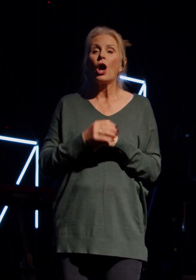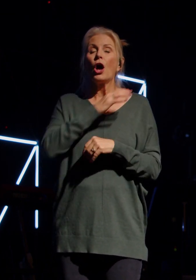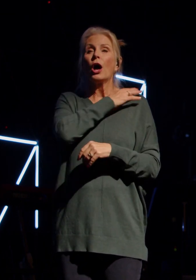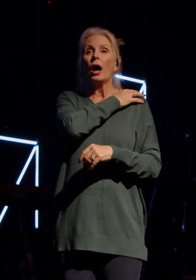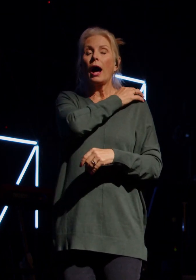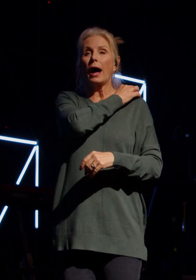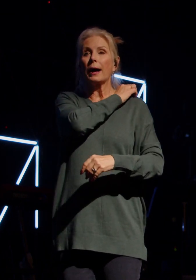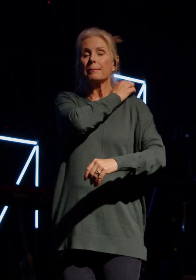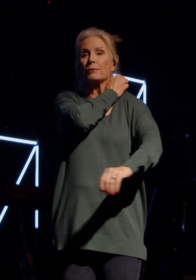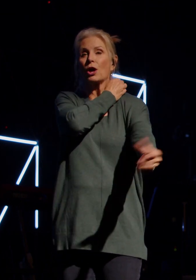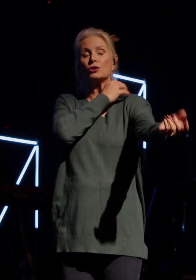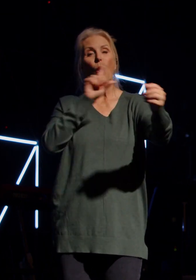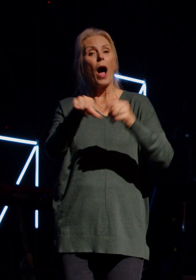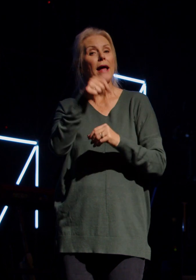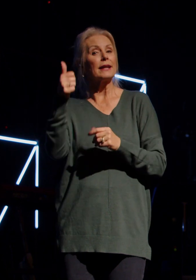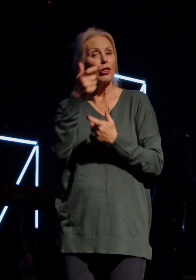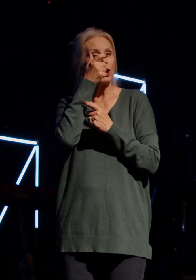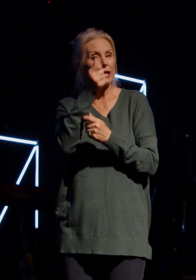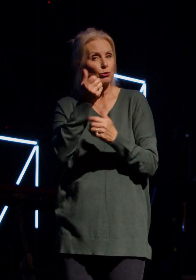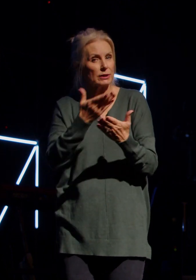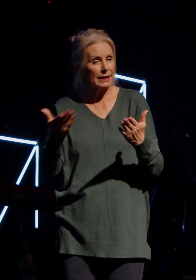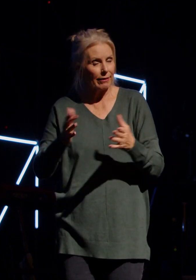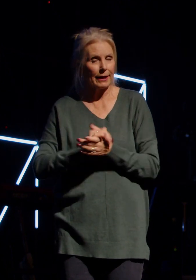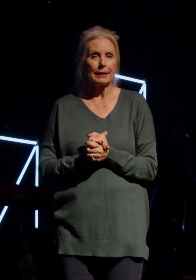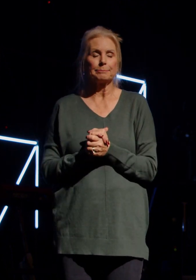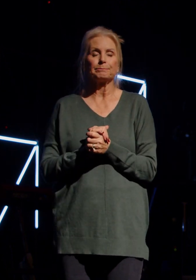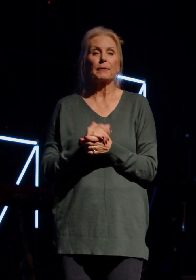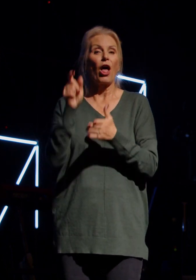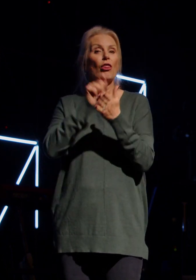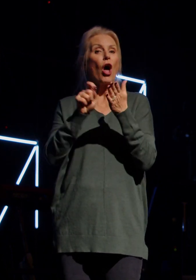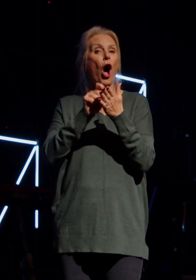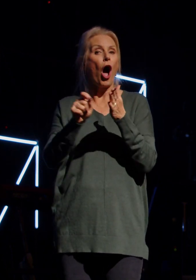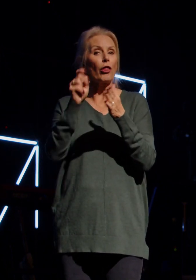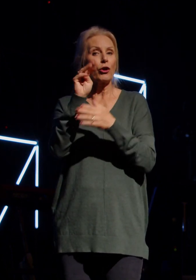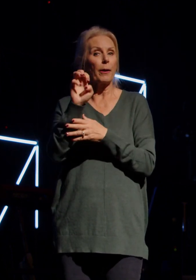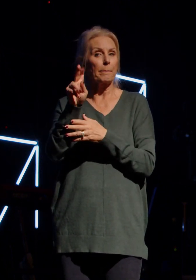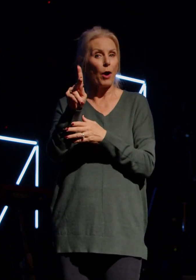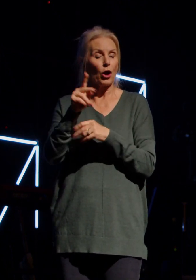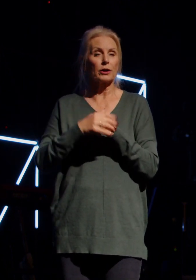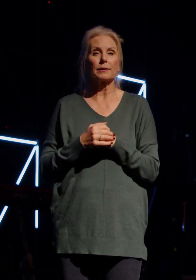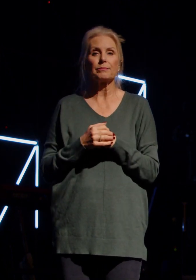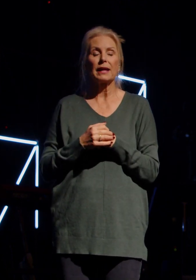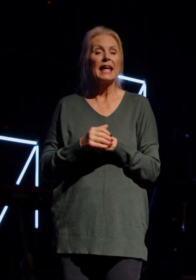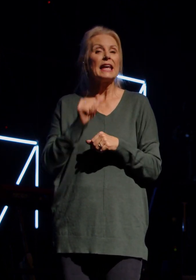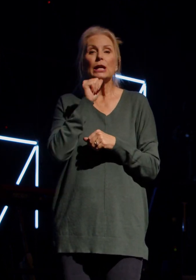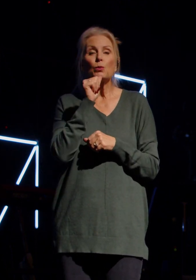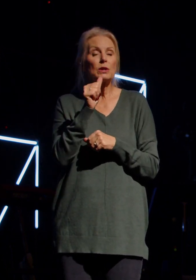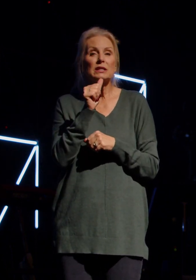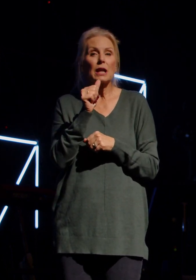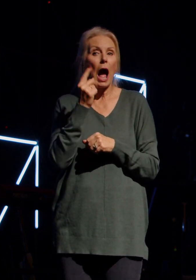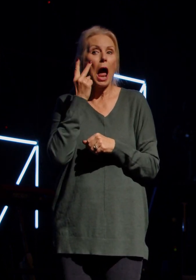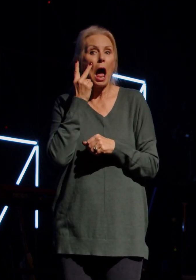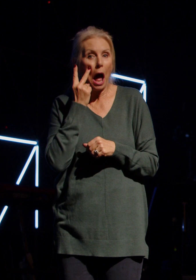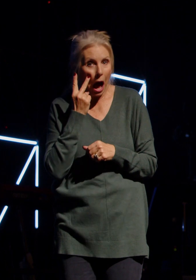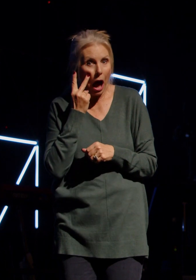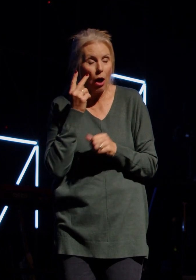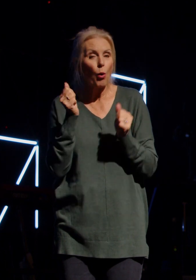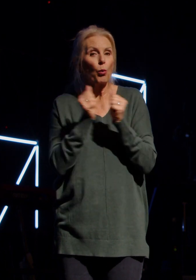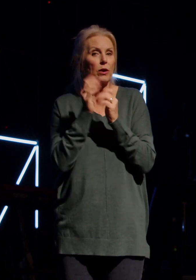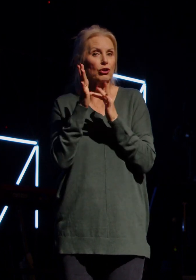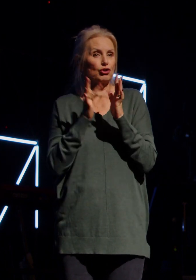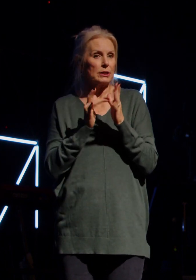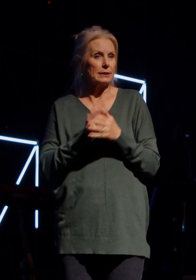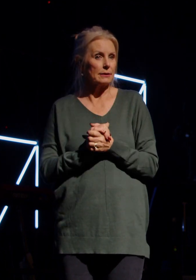So we see this. Now, other interesting things just to know about the author, Mark. Mark was not an eyewitness to Jesus. I think